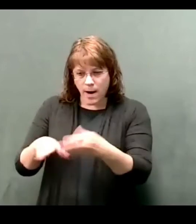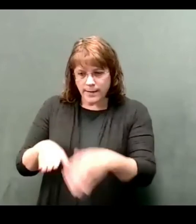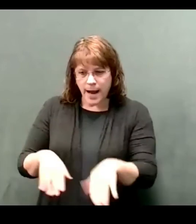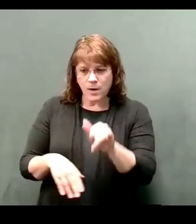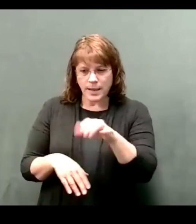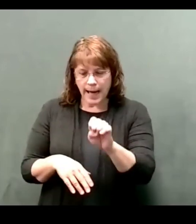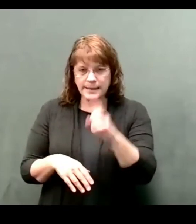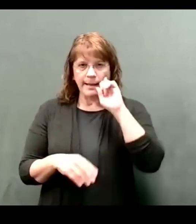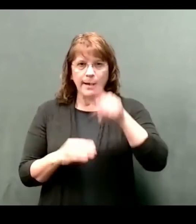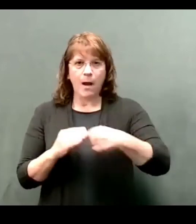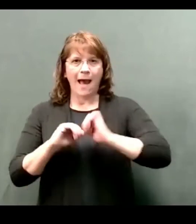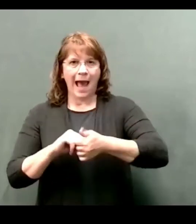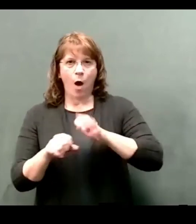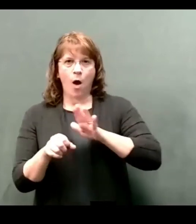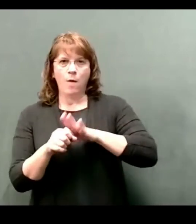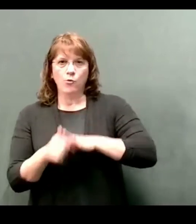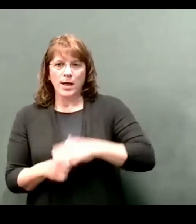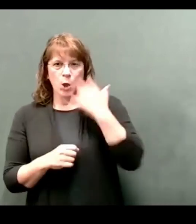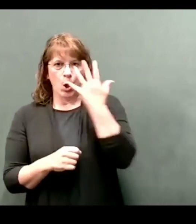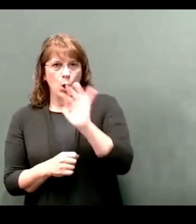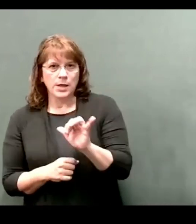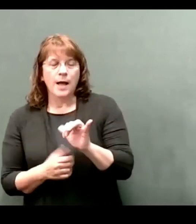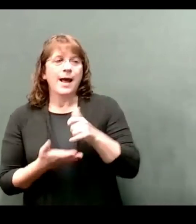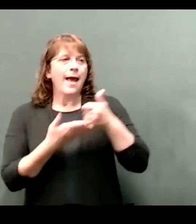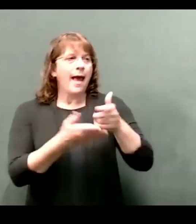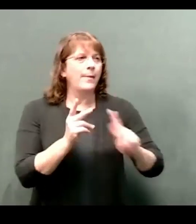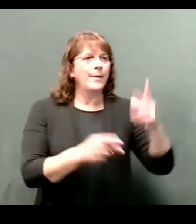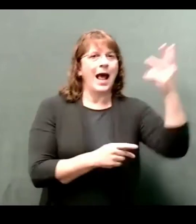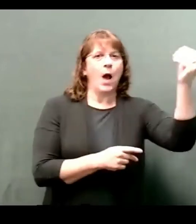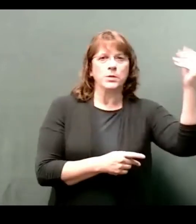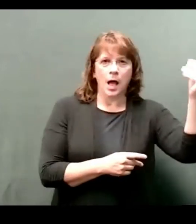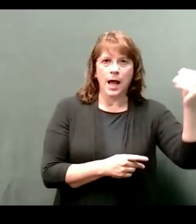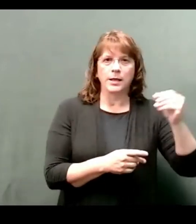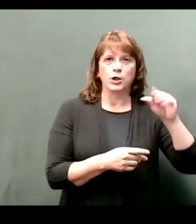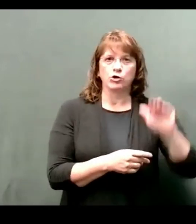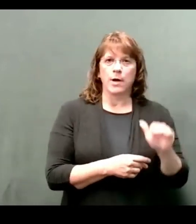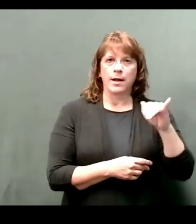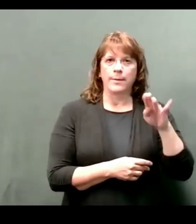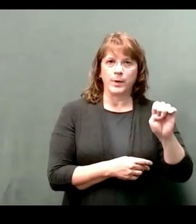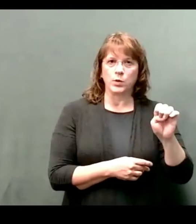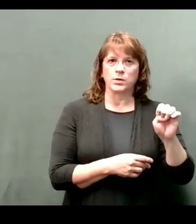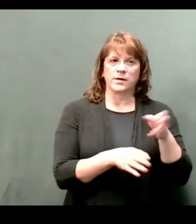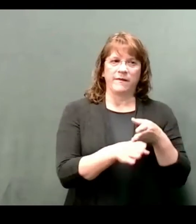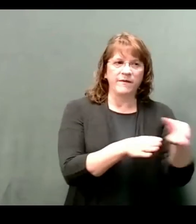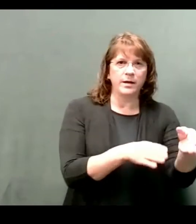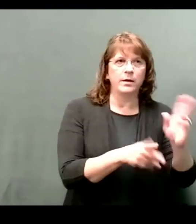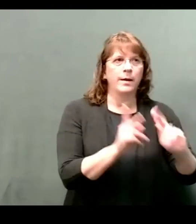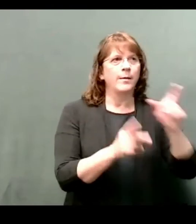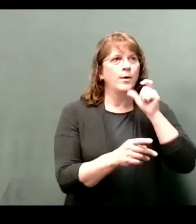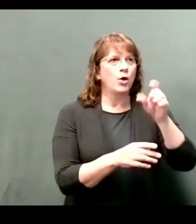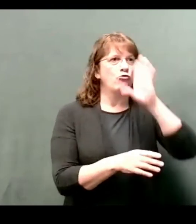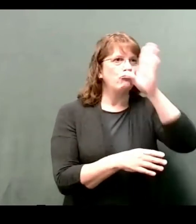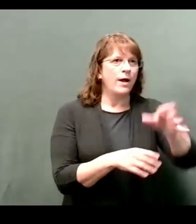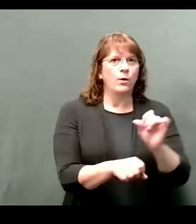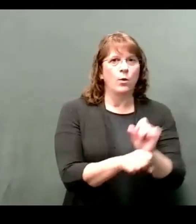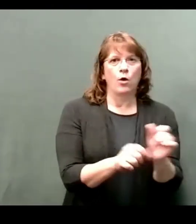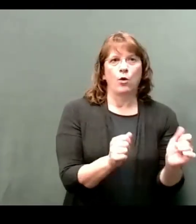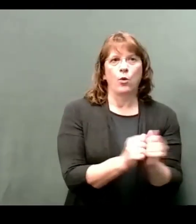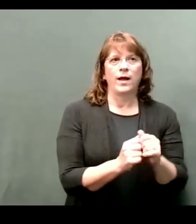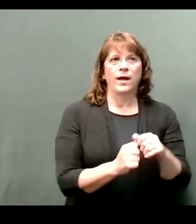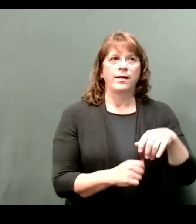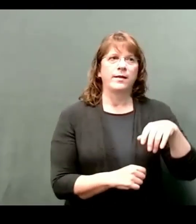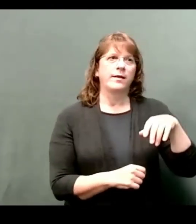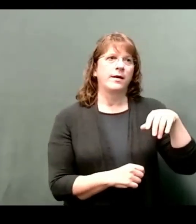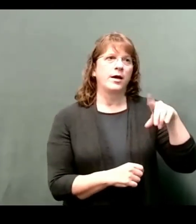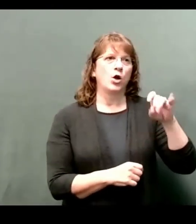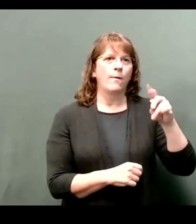showing up and make it feel accessible for folks who are outside of the child abuse field, even folks who maybe don't, directly work with